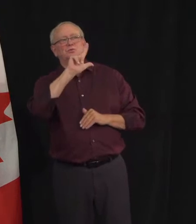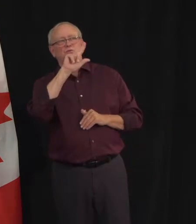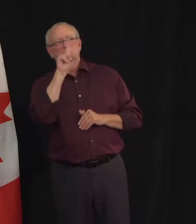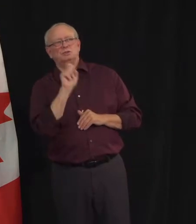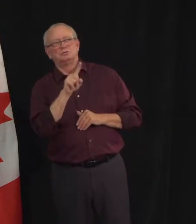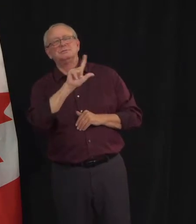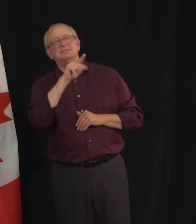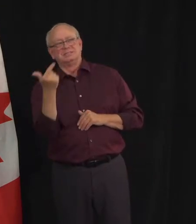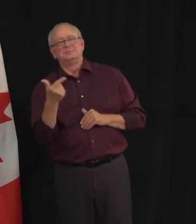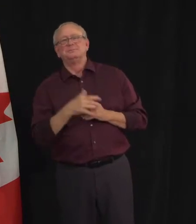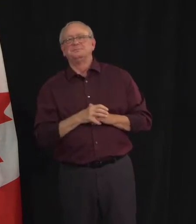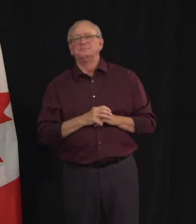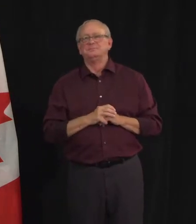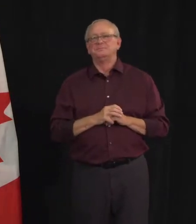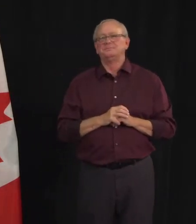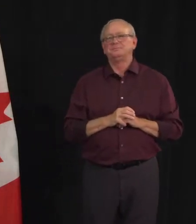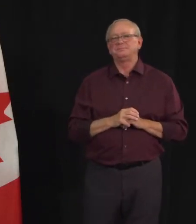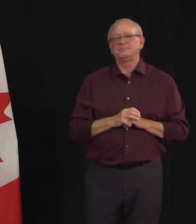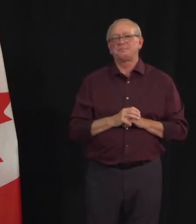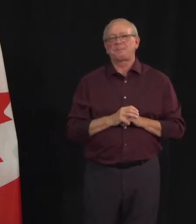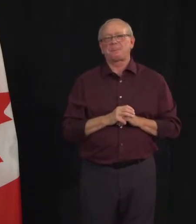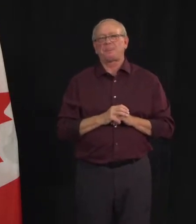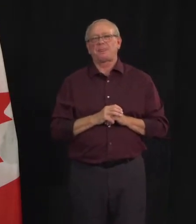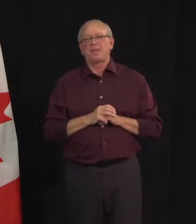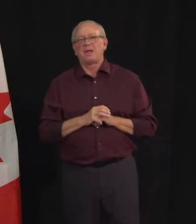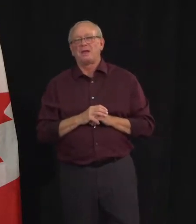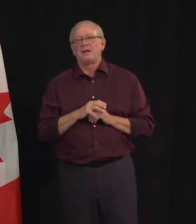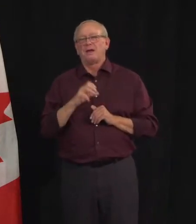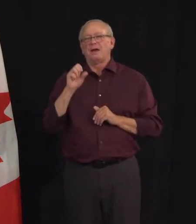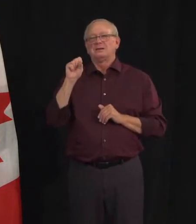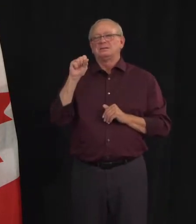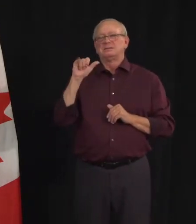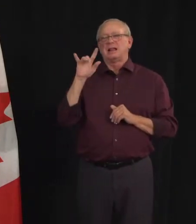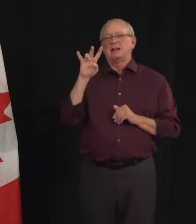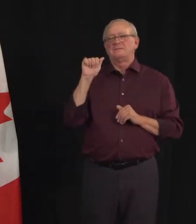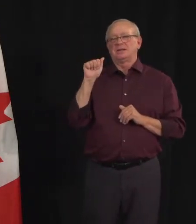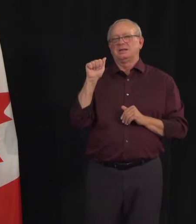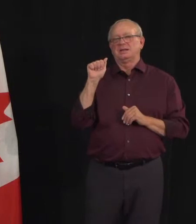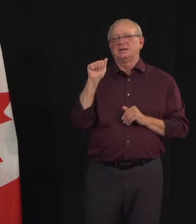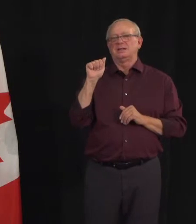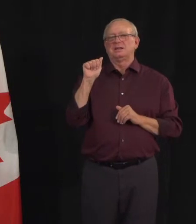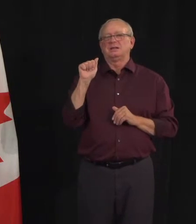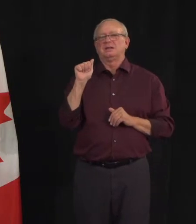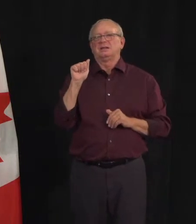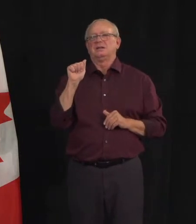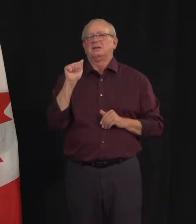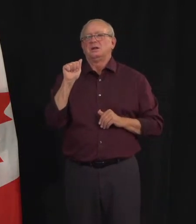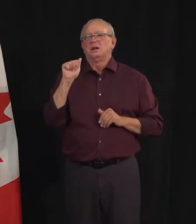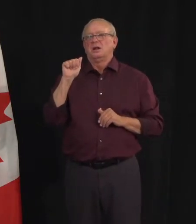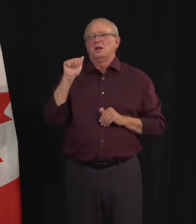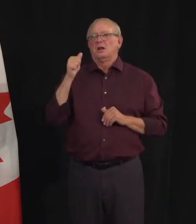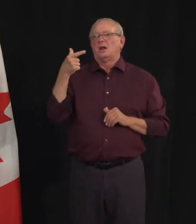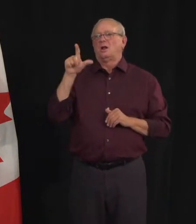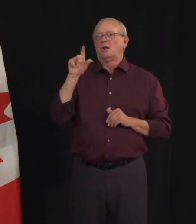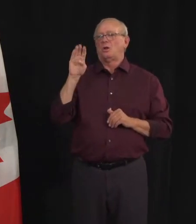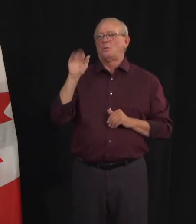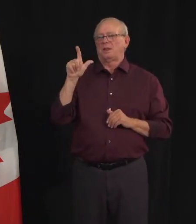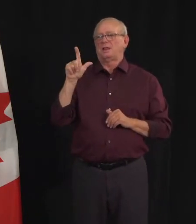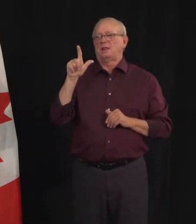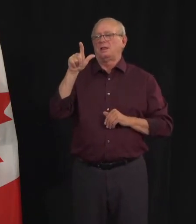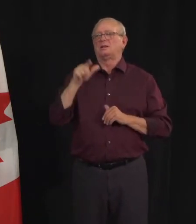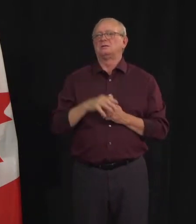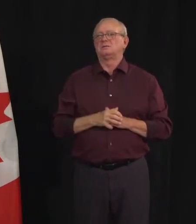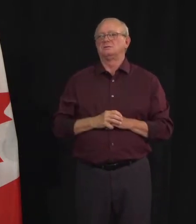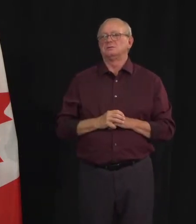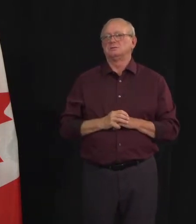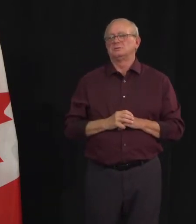Next is Silvana Benedict. My apologies for the mispronunciation, from Global News. Go ahead, Silvana. That